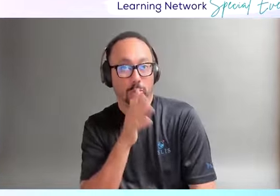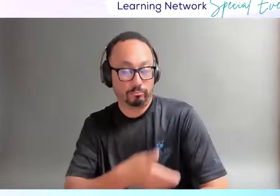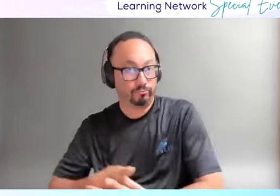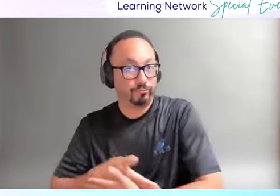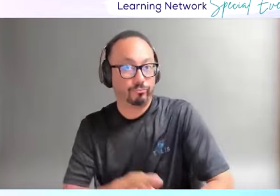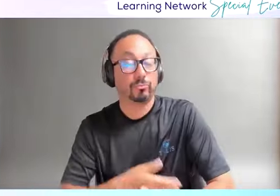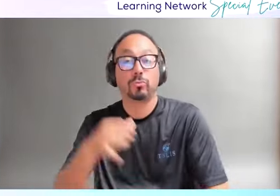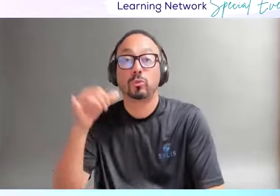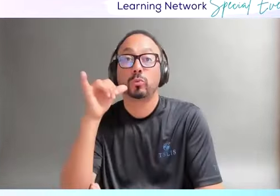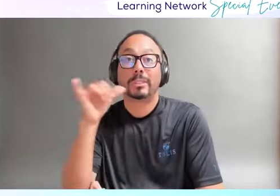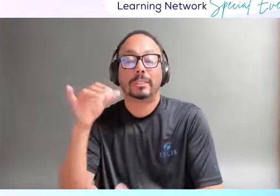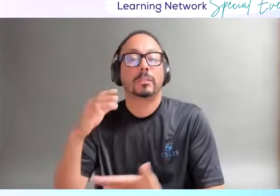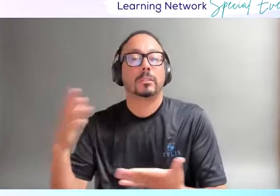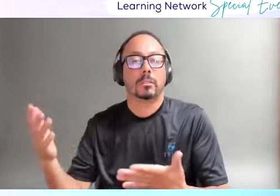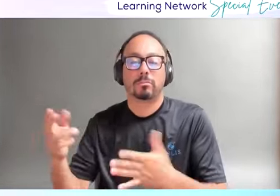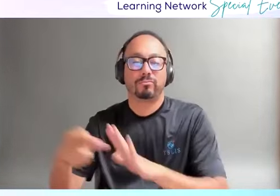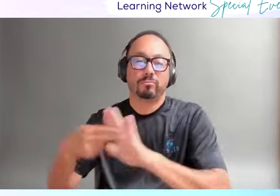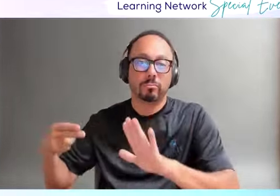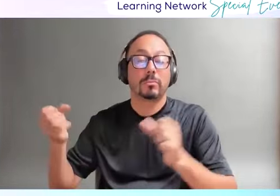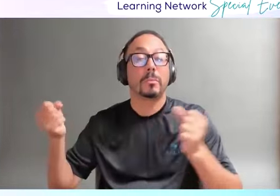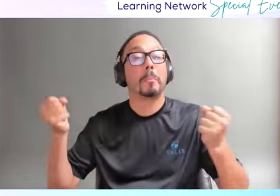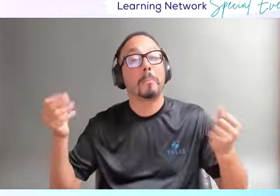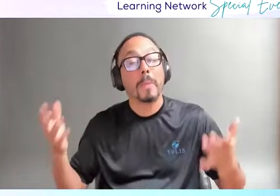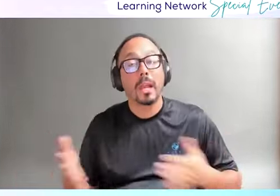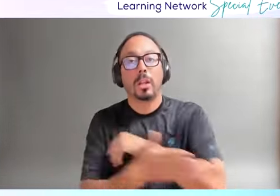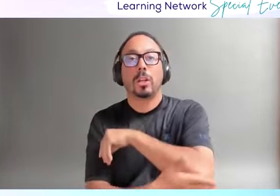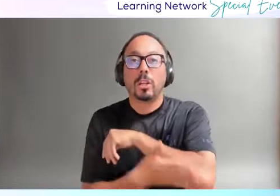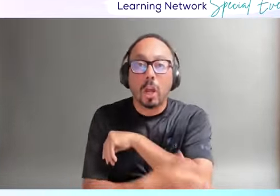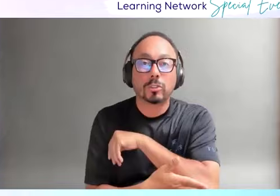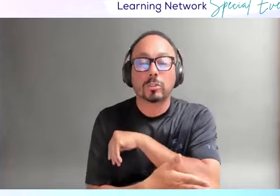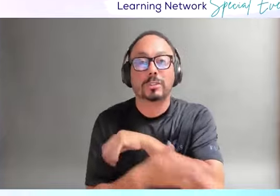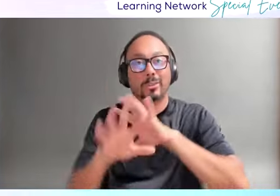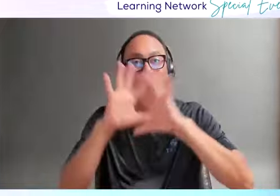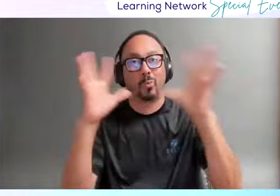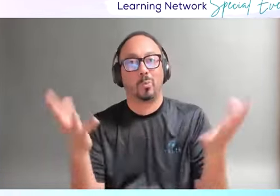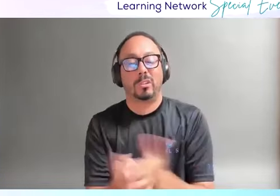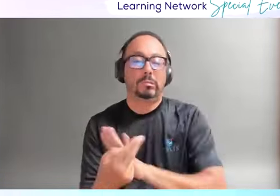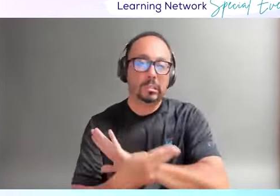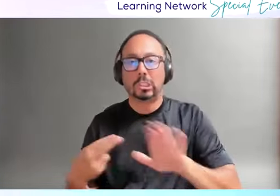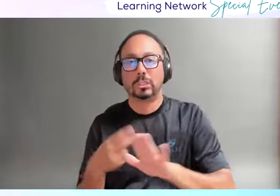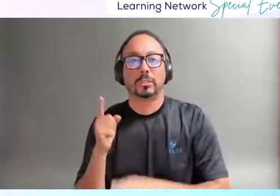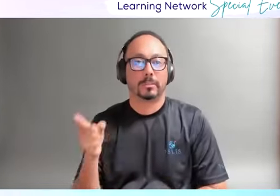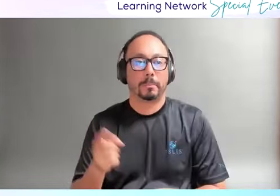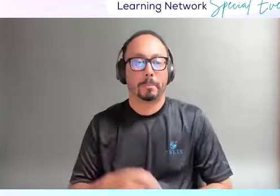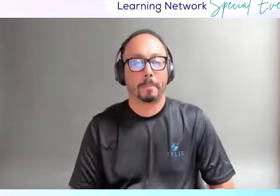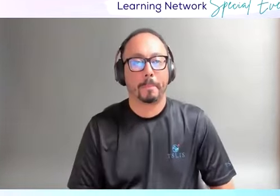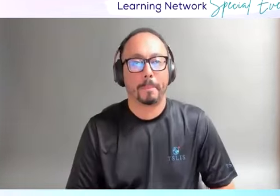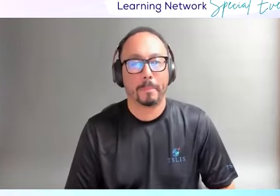state in many countries, and still does in many countries across the world. So basically, sex and